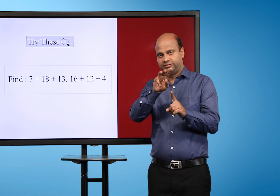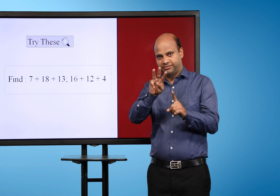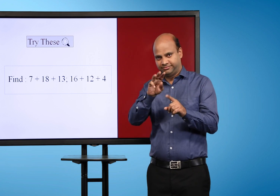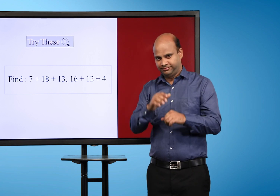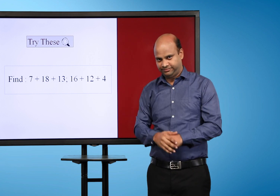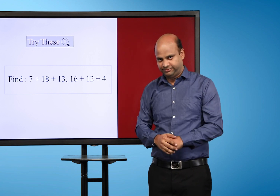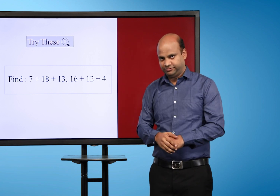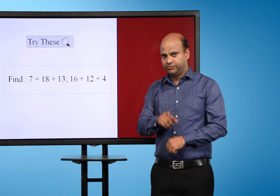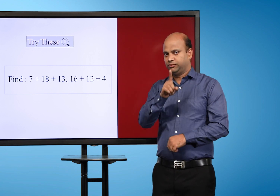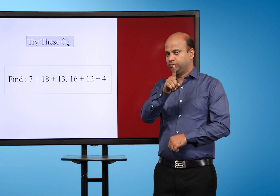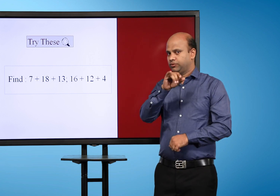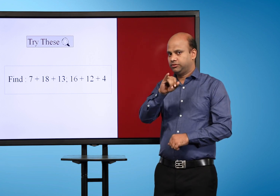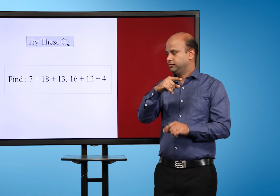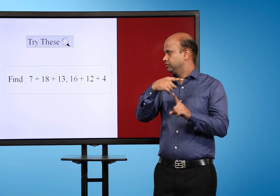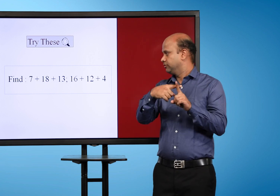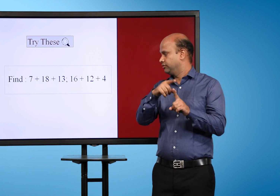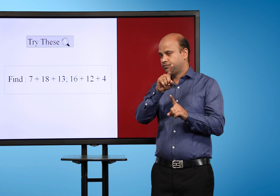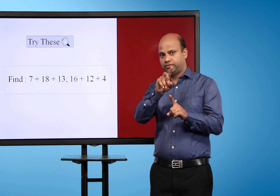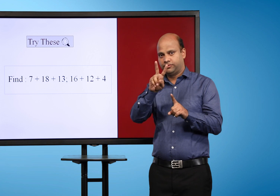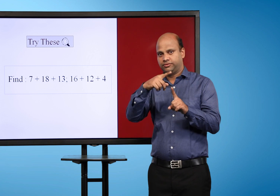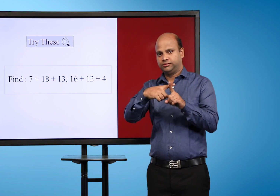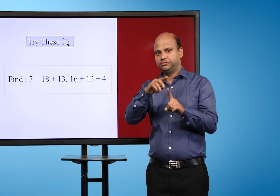13, 16 plus 12 plus 4.